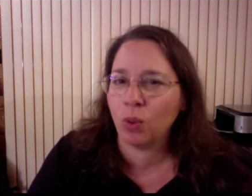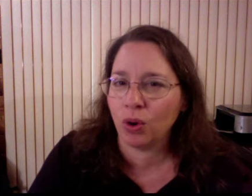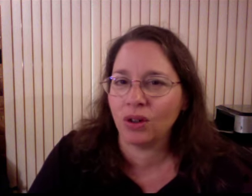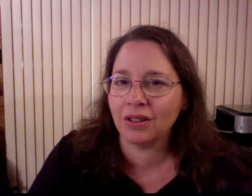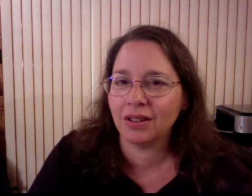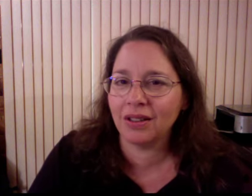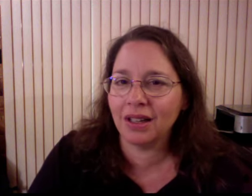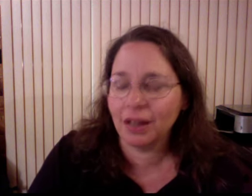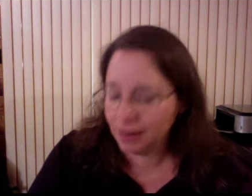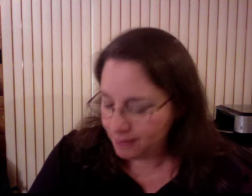world.